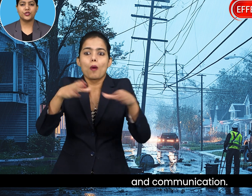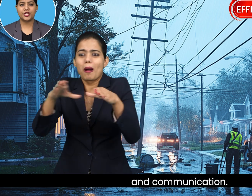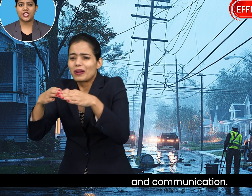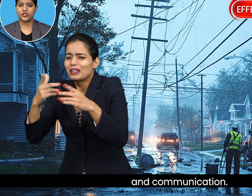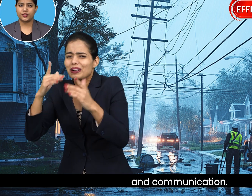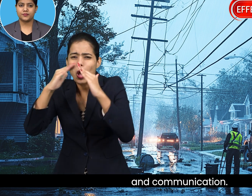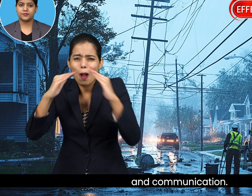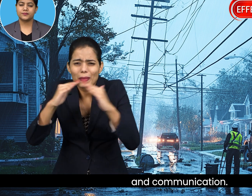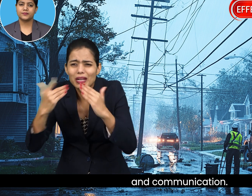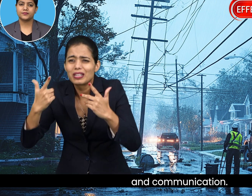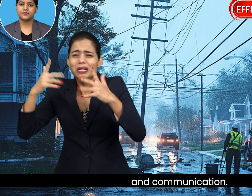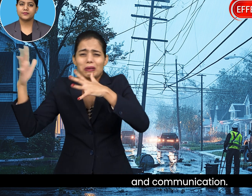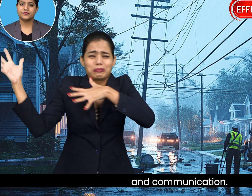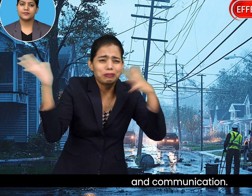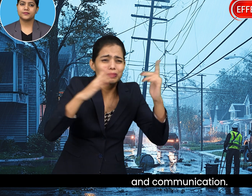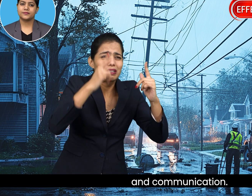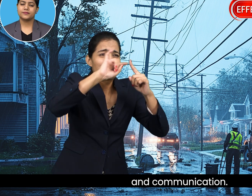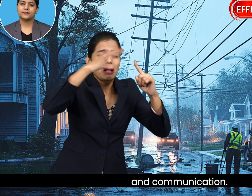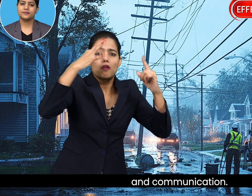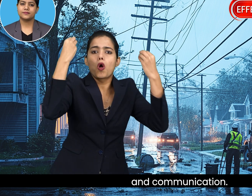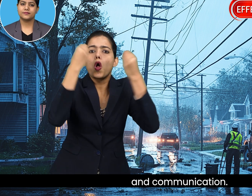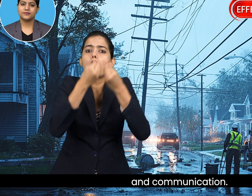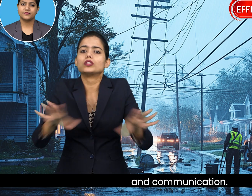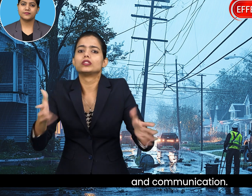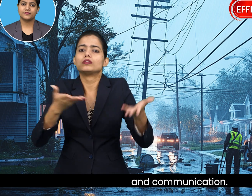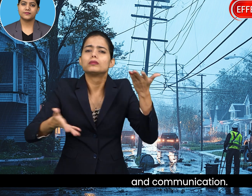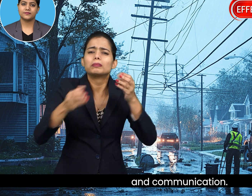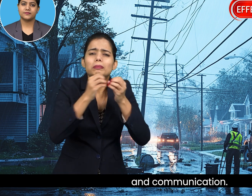and communication.